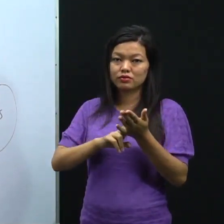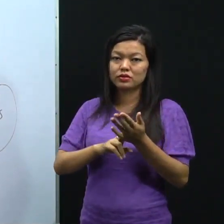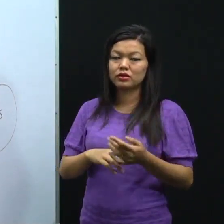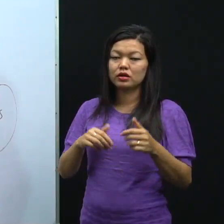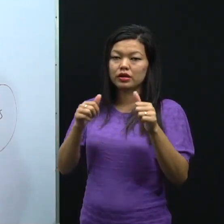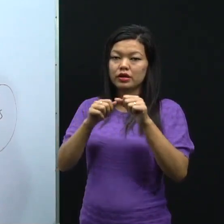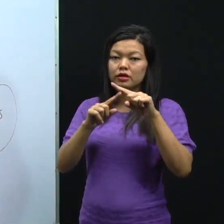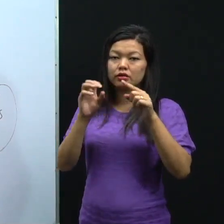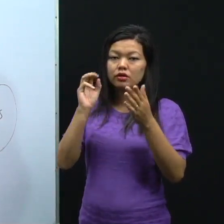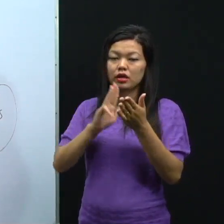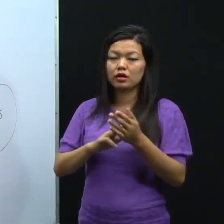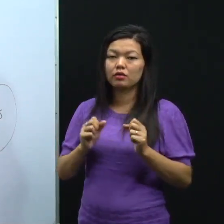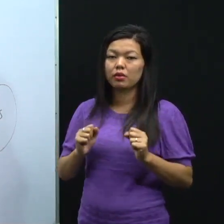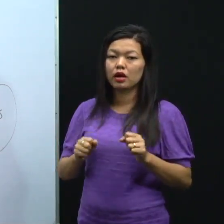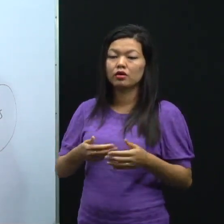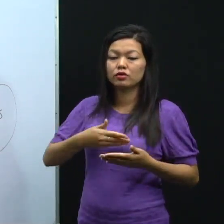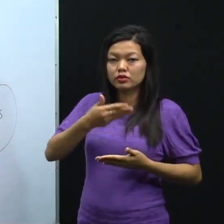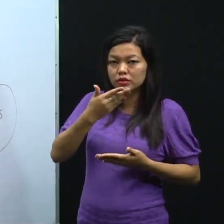atom.